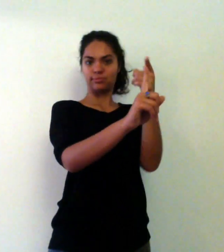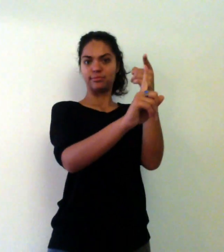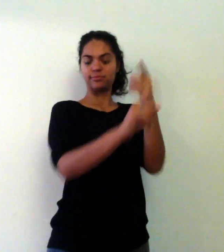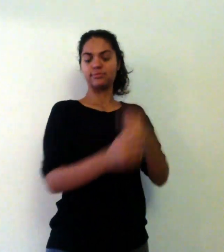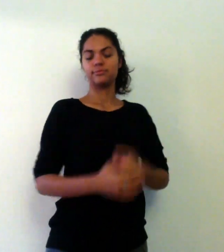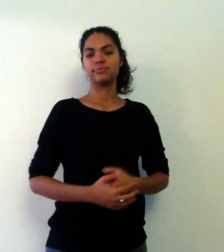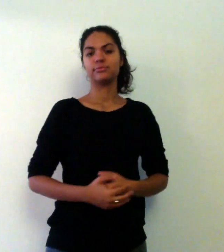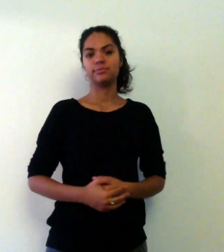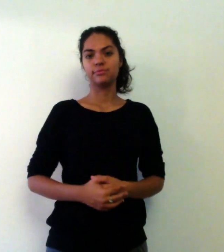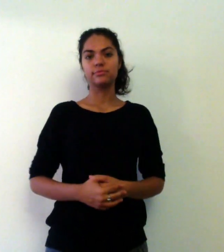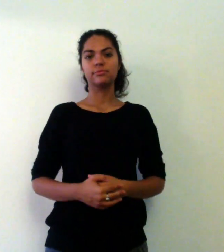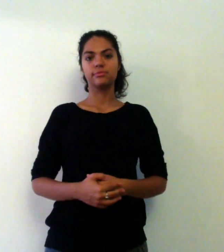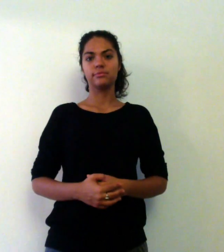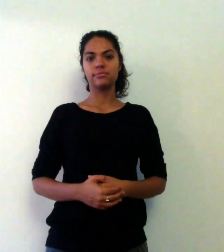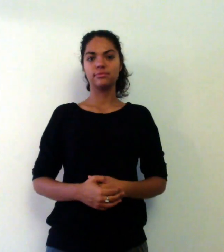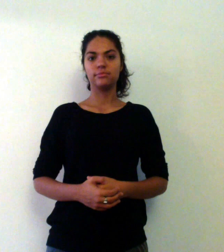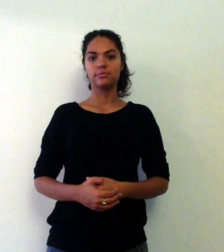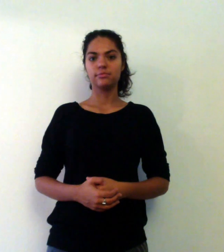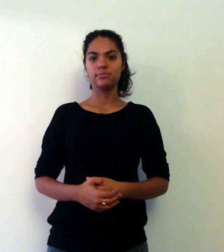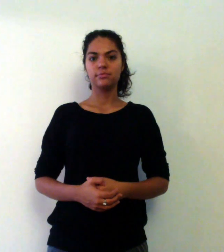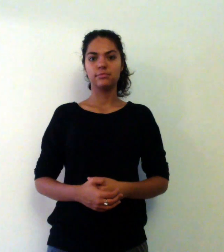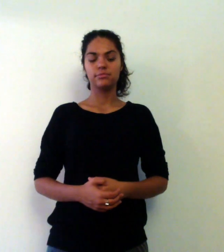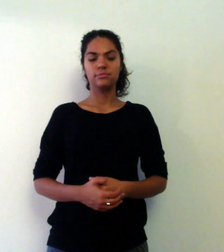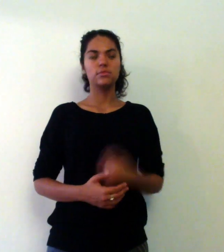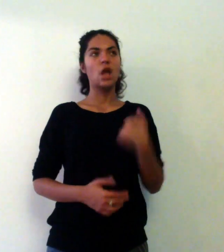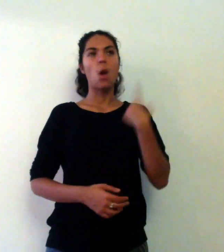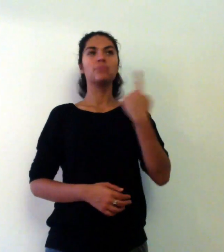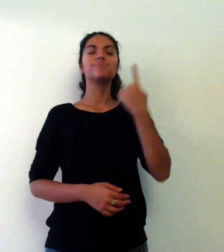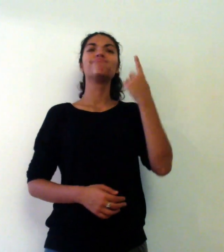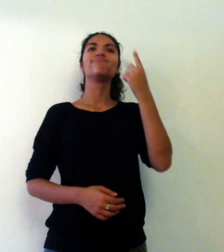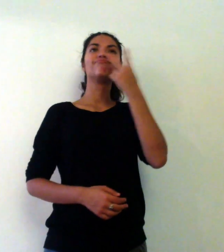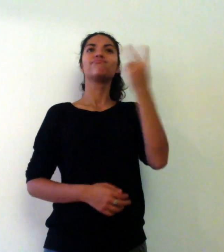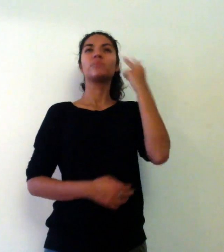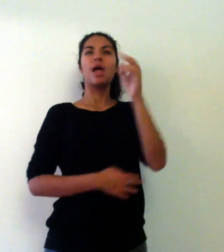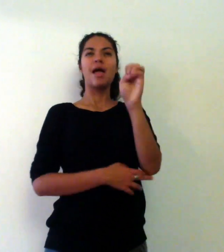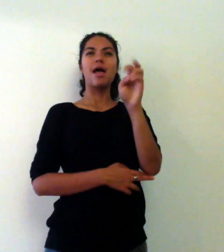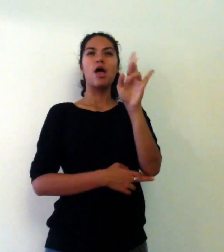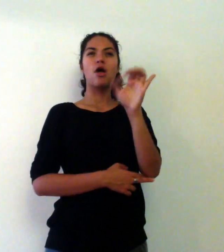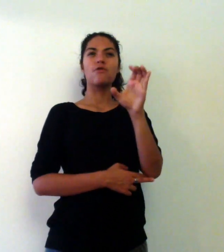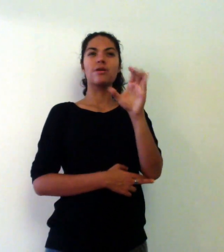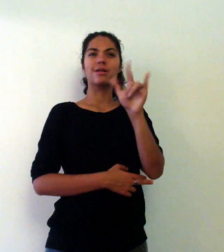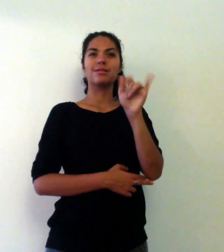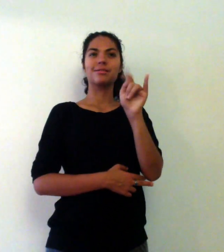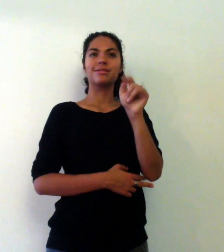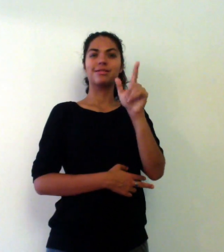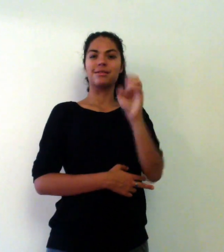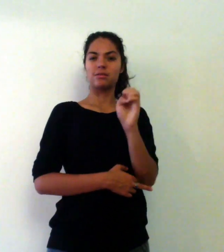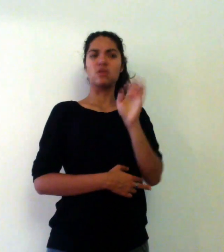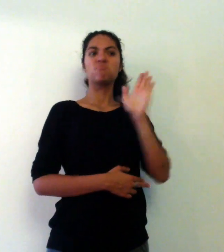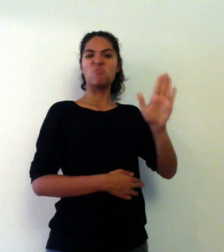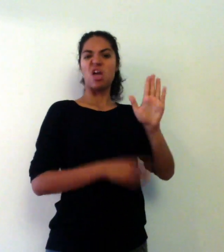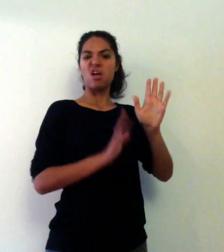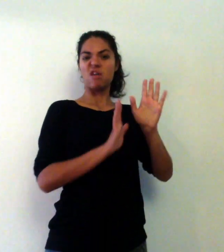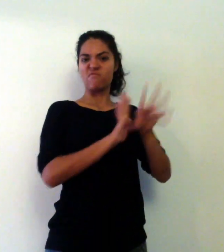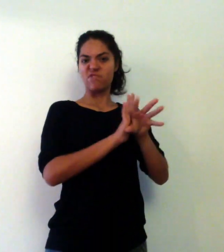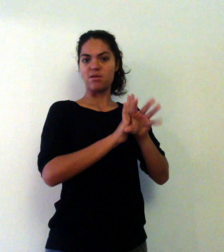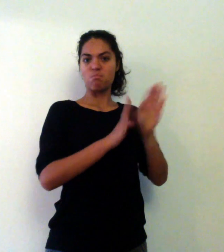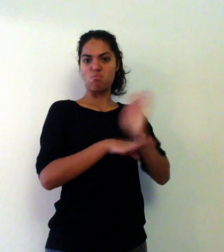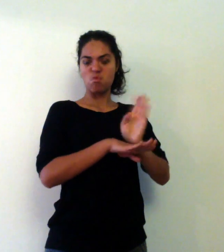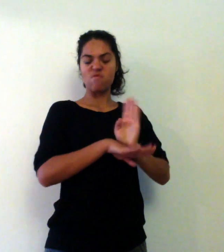Liddell in the film that portrayed his life, Chariots of Fire, where in the 1924 Olympics he gave up running the 100